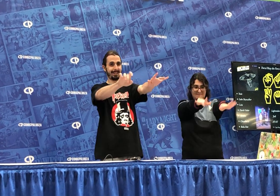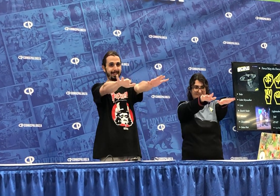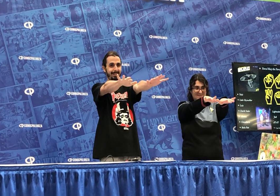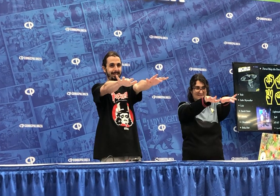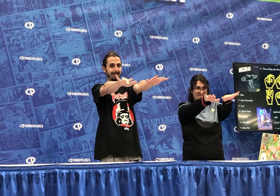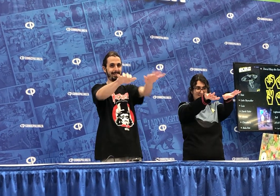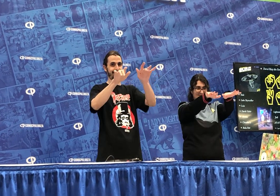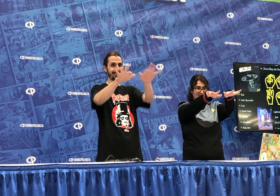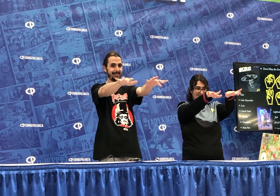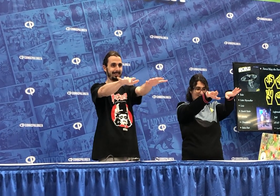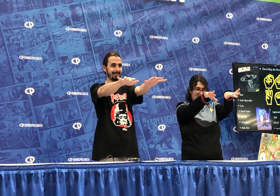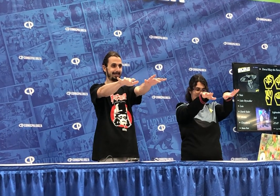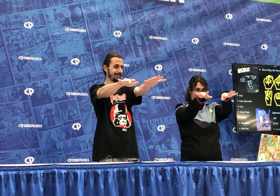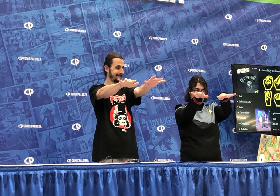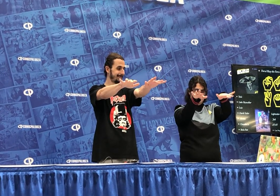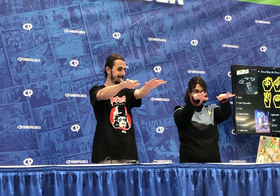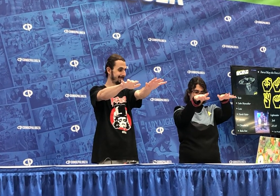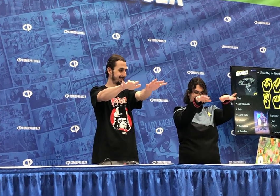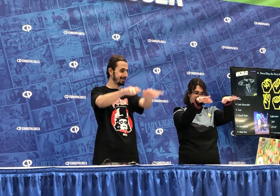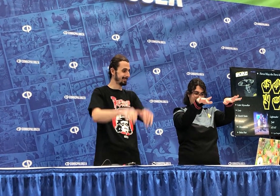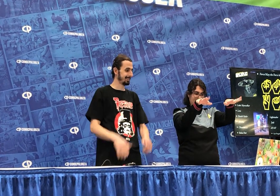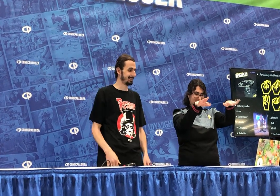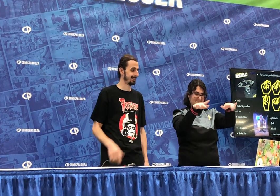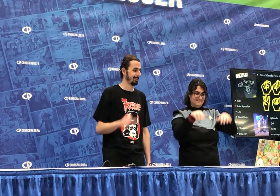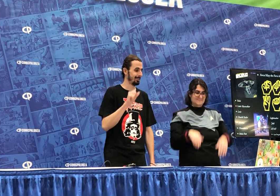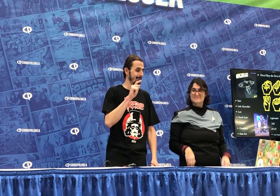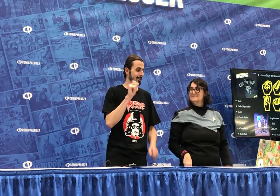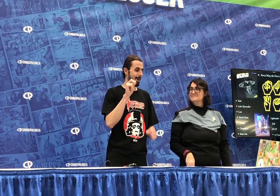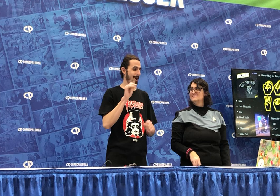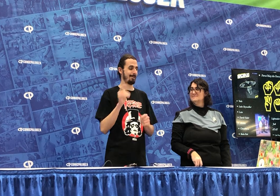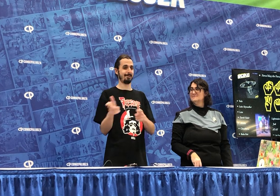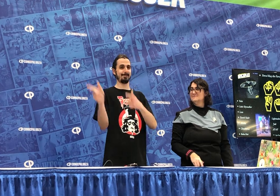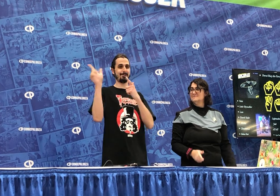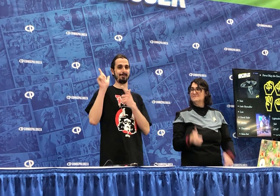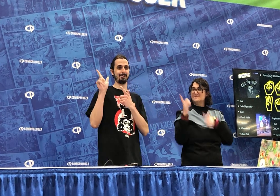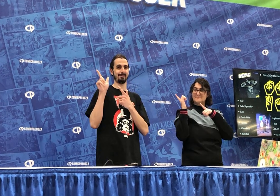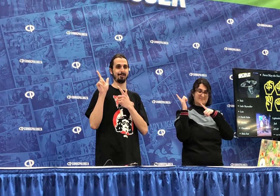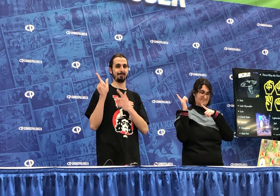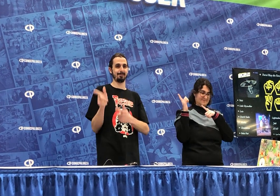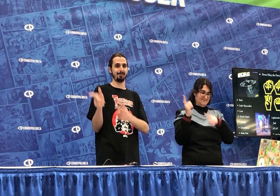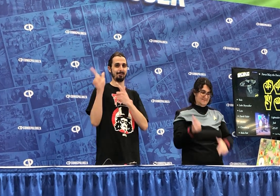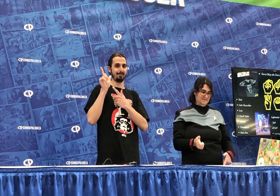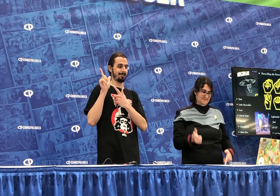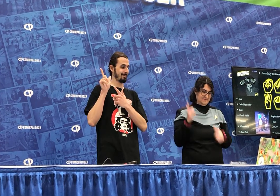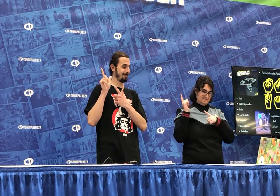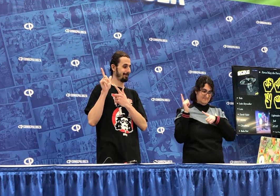Emperor Palpatine, using his powers. And of course, Stormtroopers.